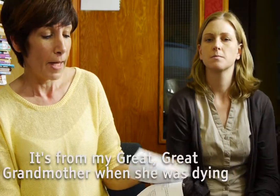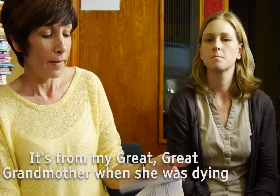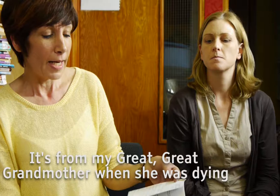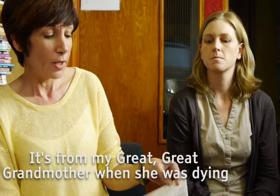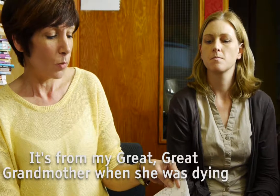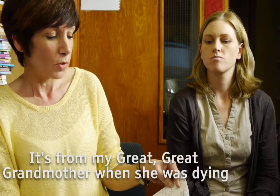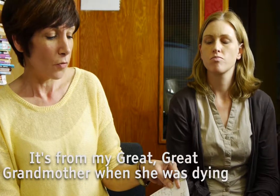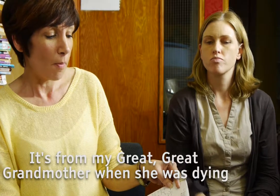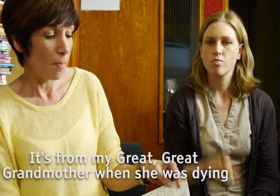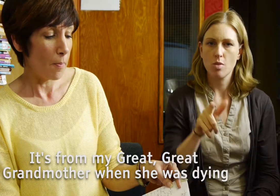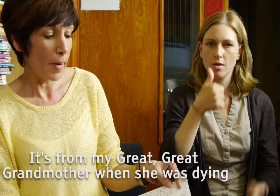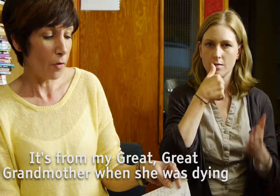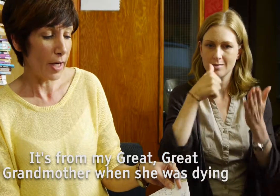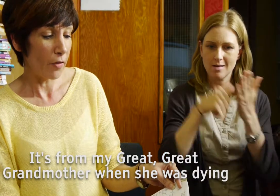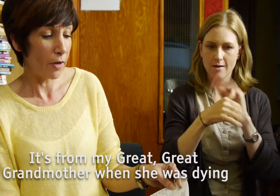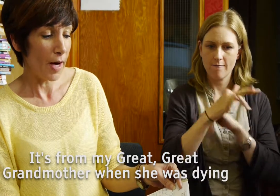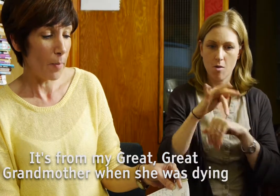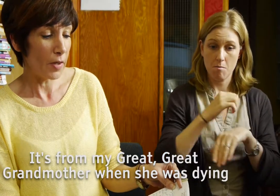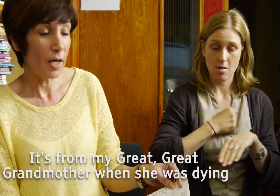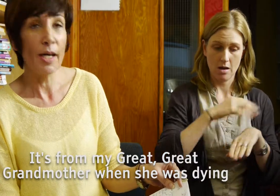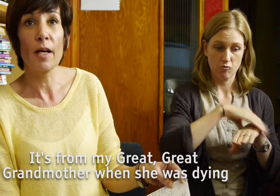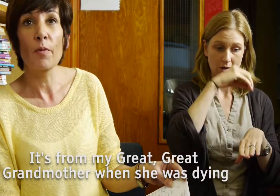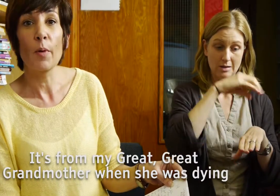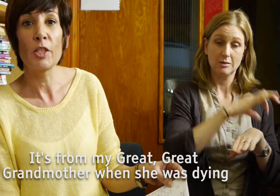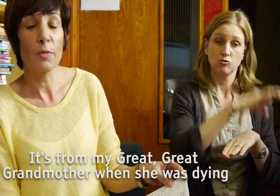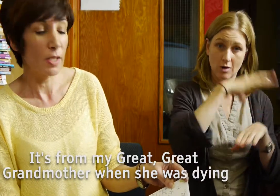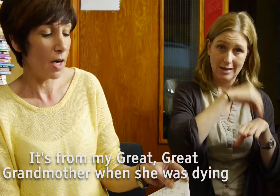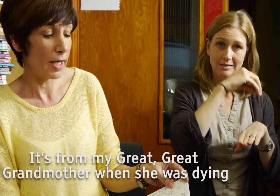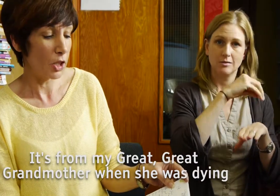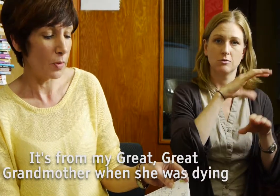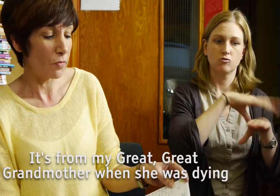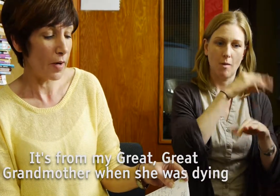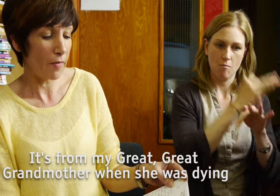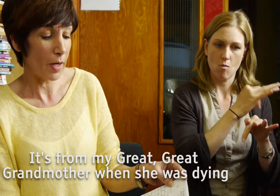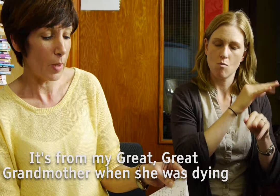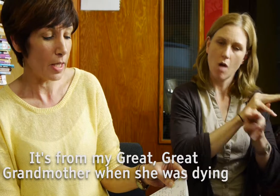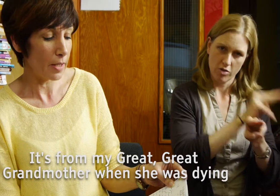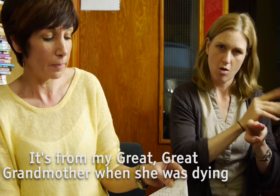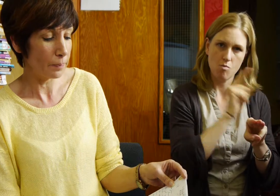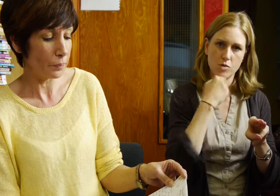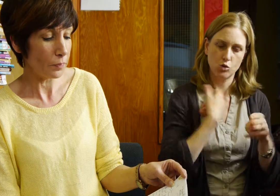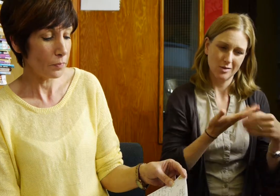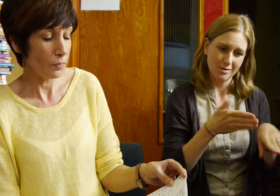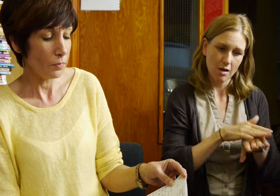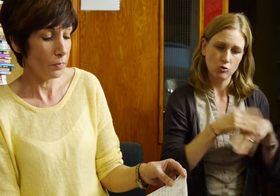The letter was from my great-great-grandmother. When she was dying, she was very, very weak.